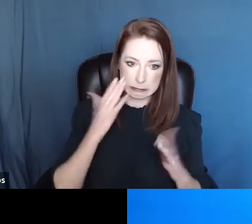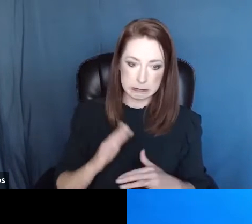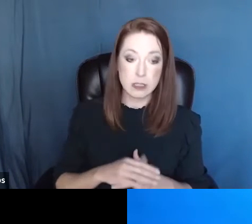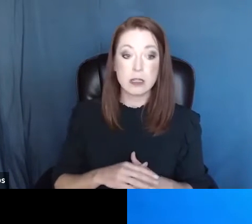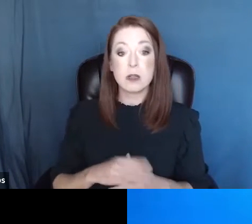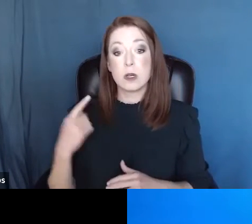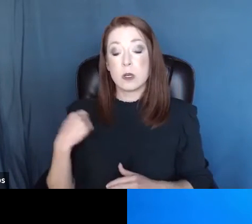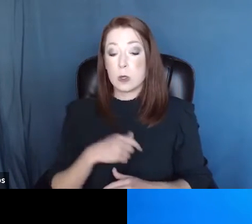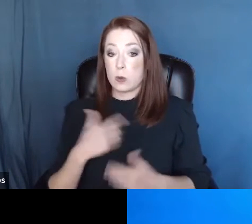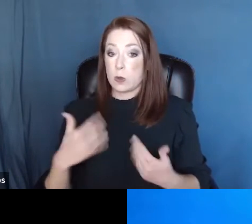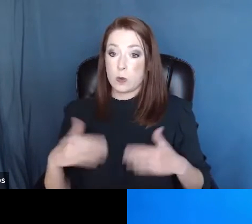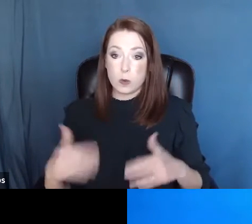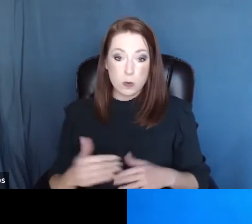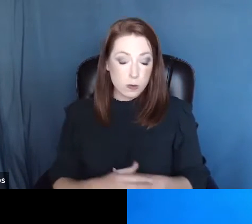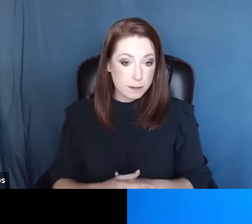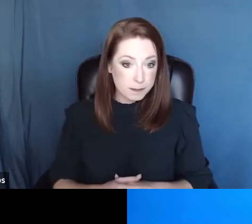is that really